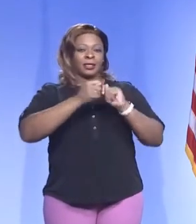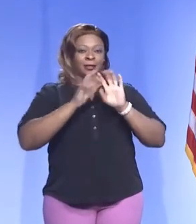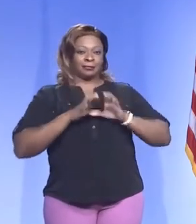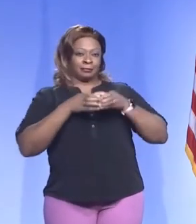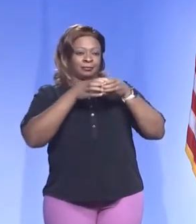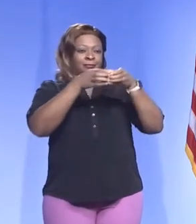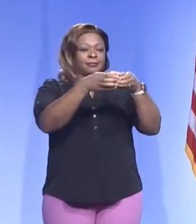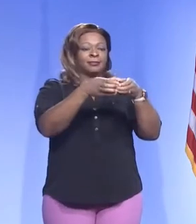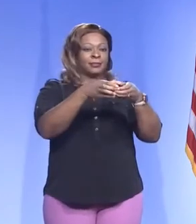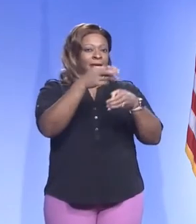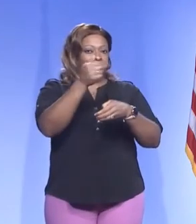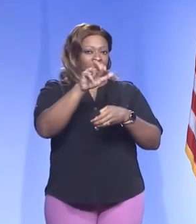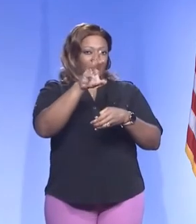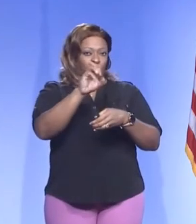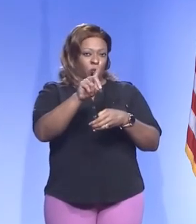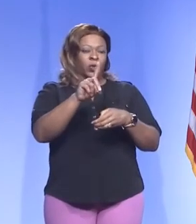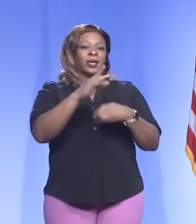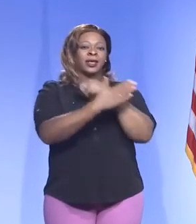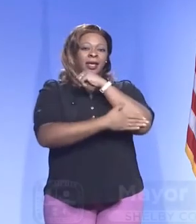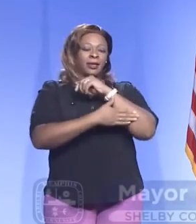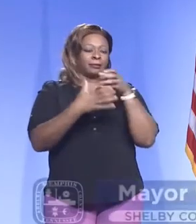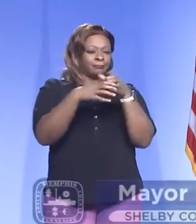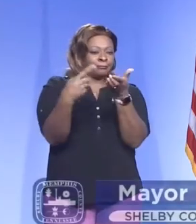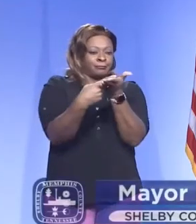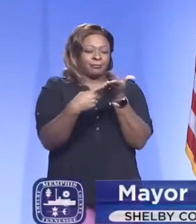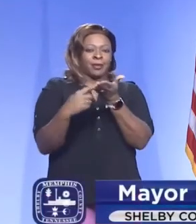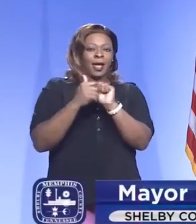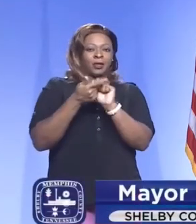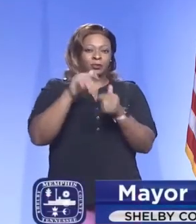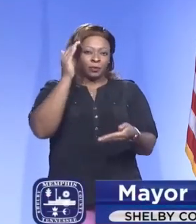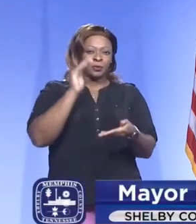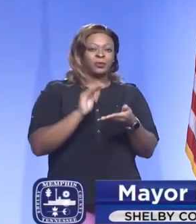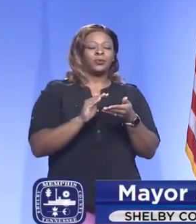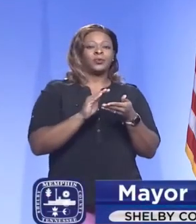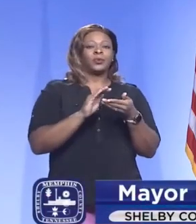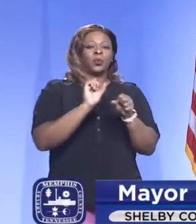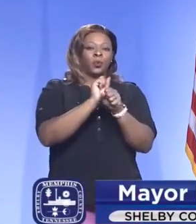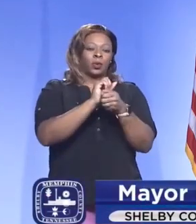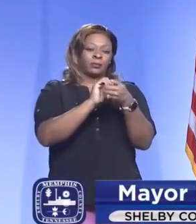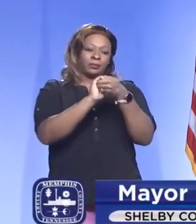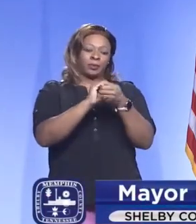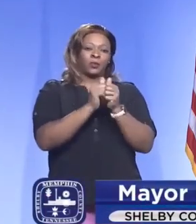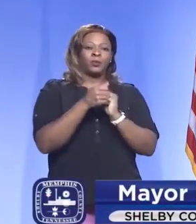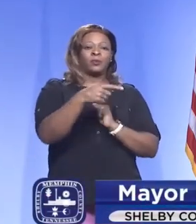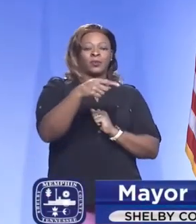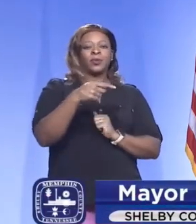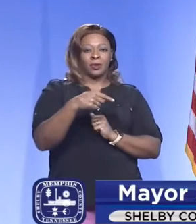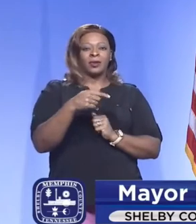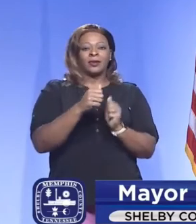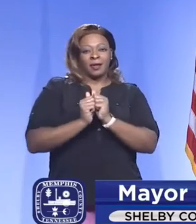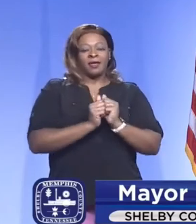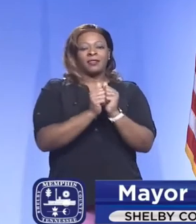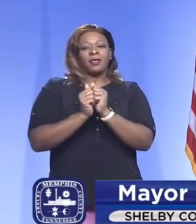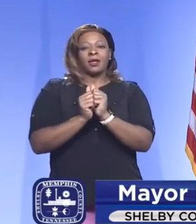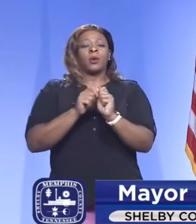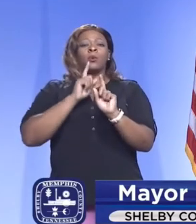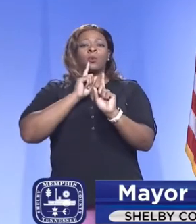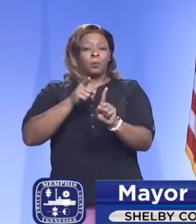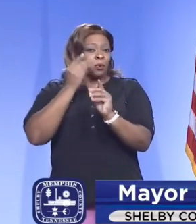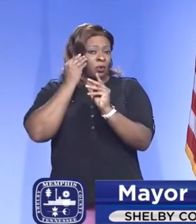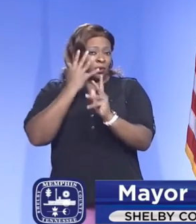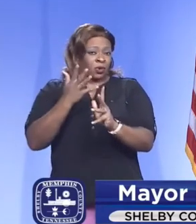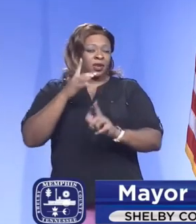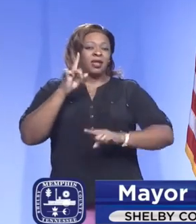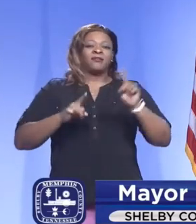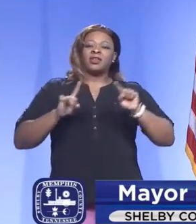from Haywood County and discuss several ways we can deepen our partnership with that rural community. We'll report out on the